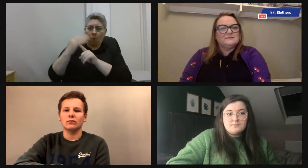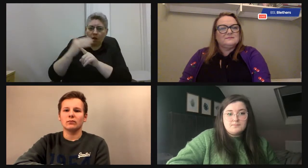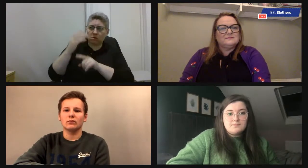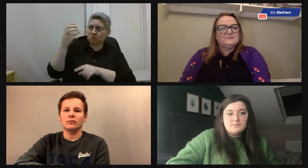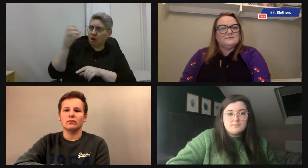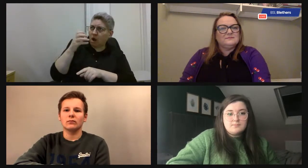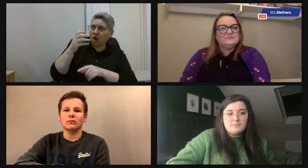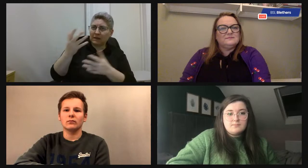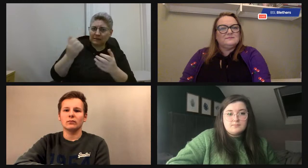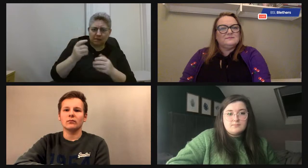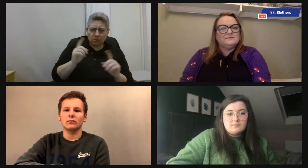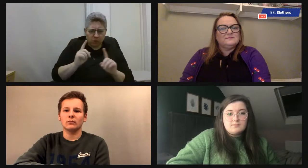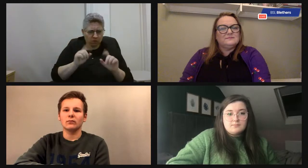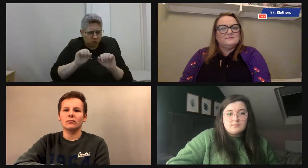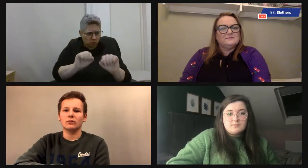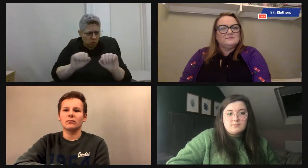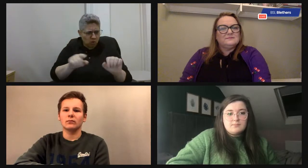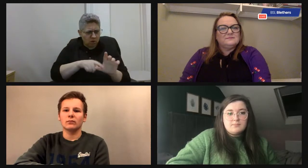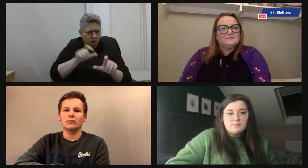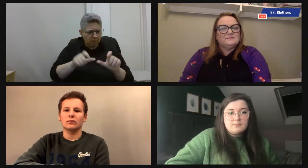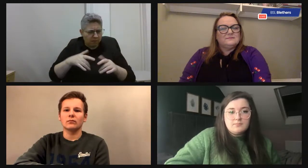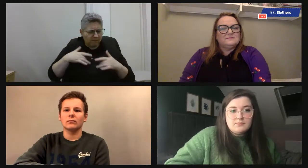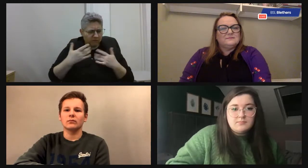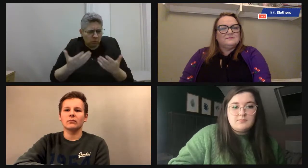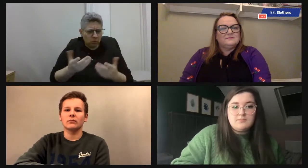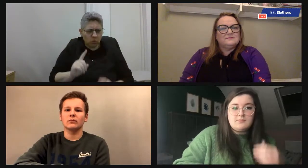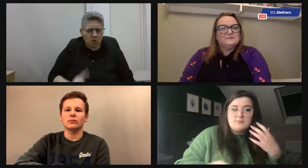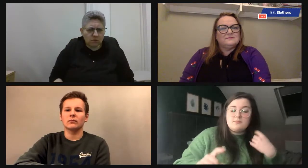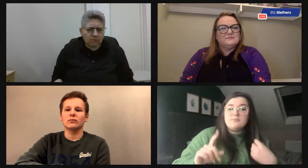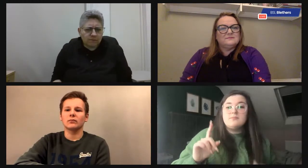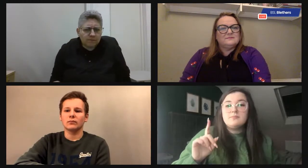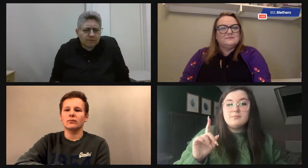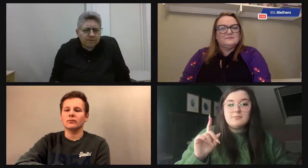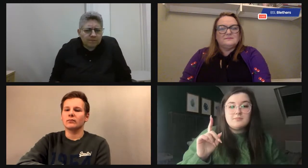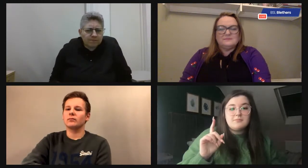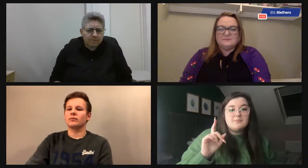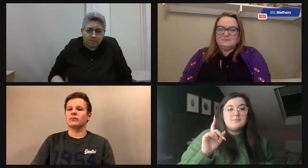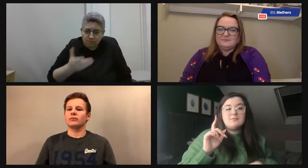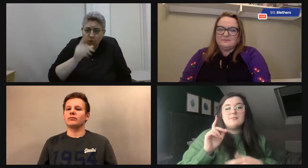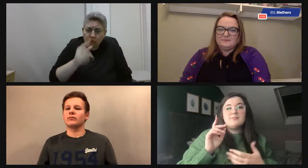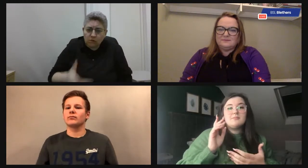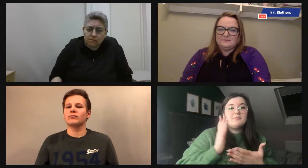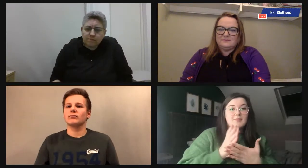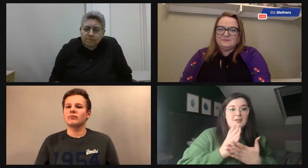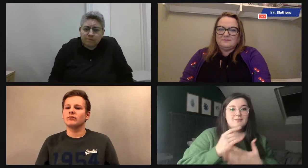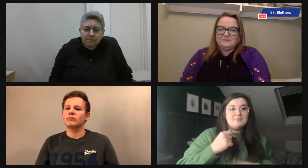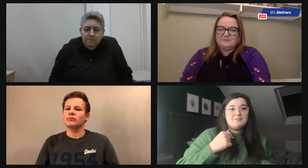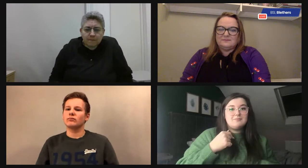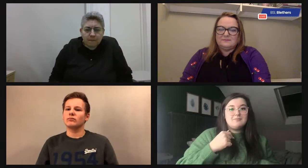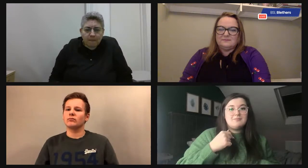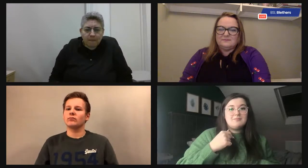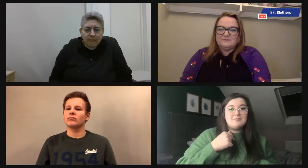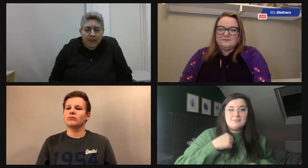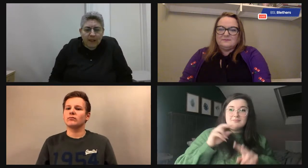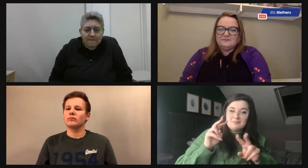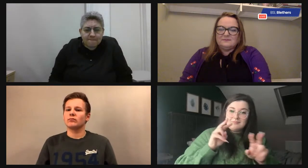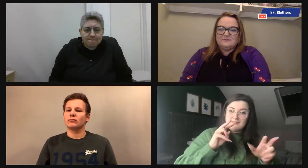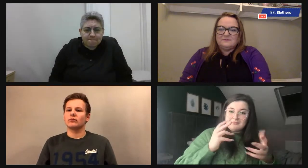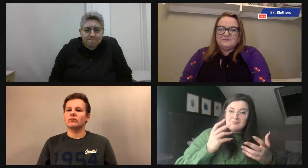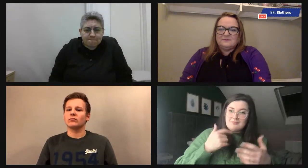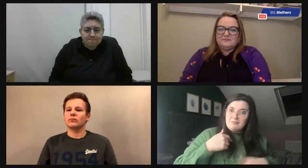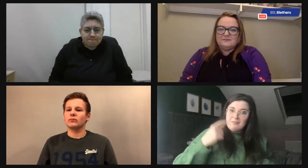there gender-specific counsellors that are available to you? What are your views about those kinds of